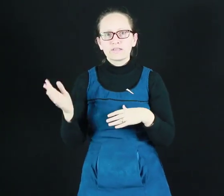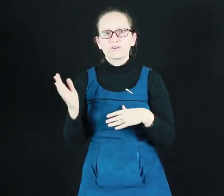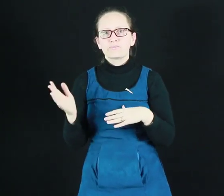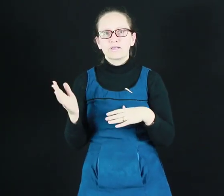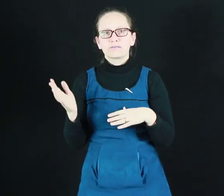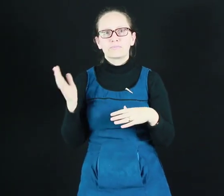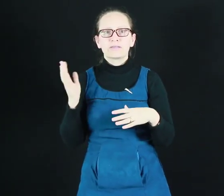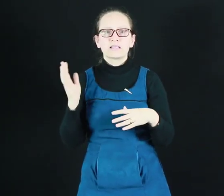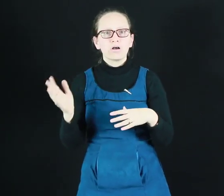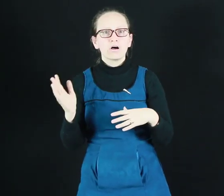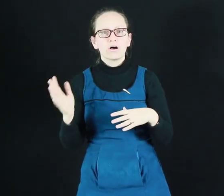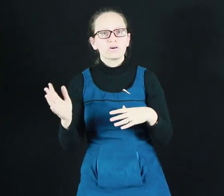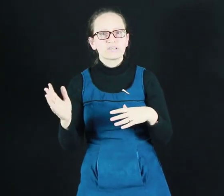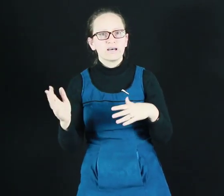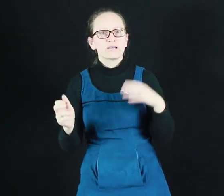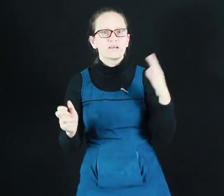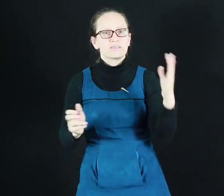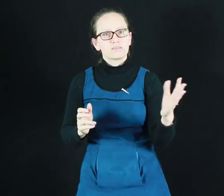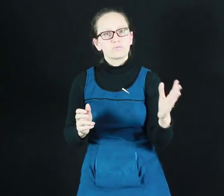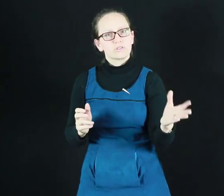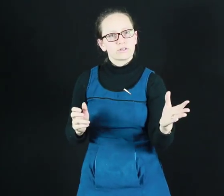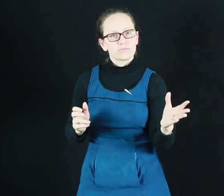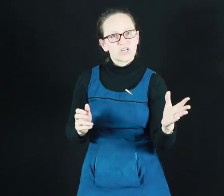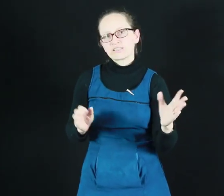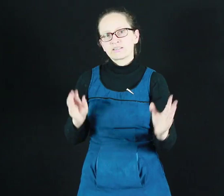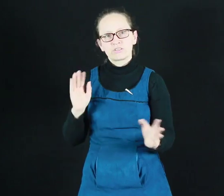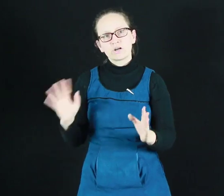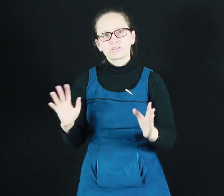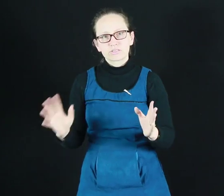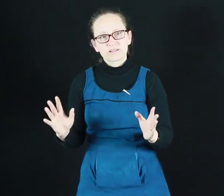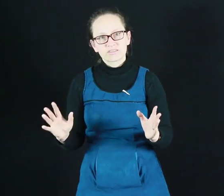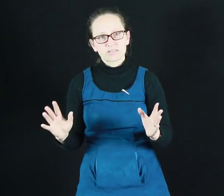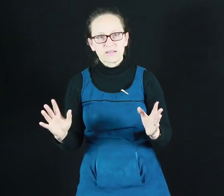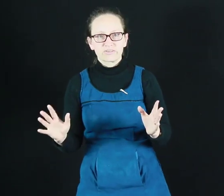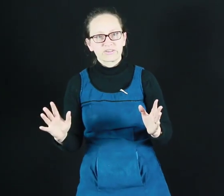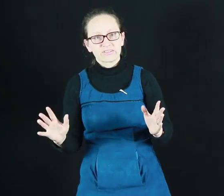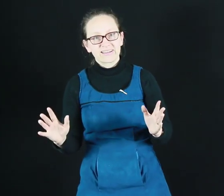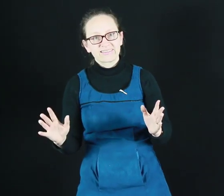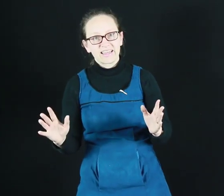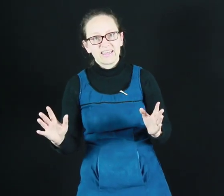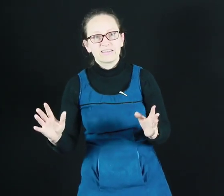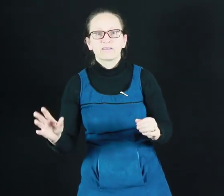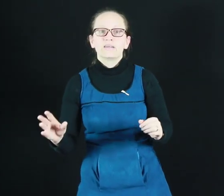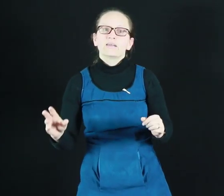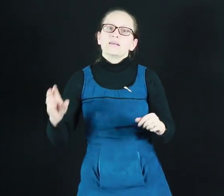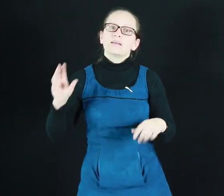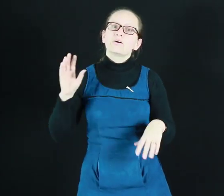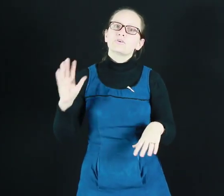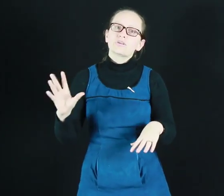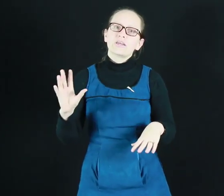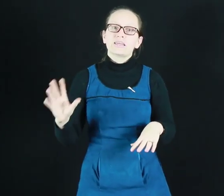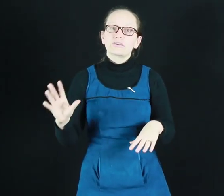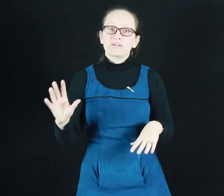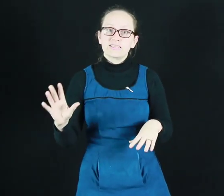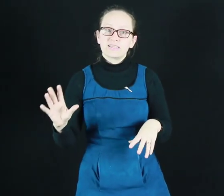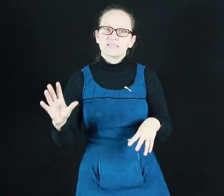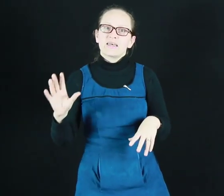metal object would be a lot hotter than the wooden object, and not just because it's better at conducting heat. It also increases